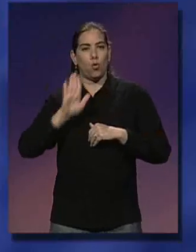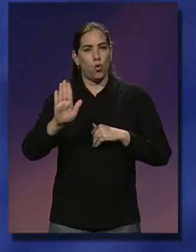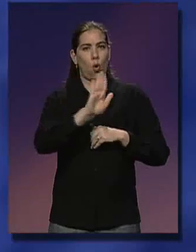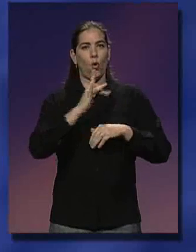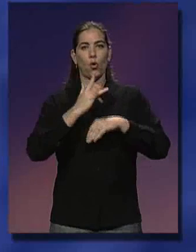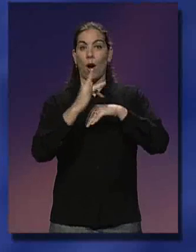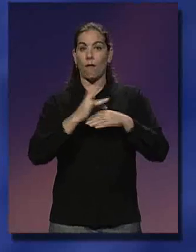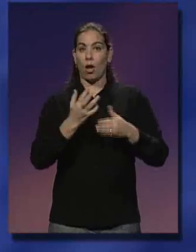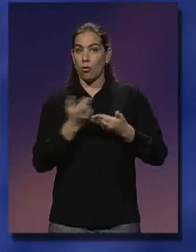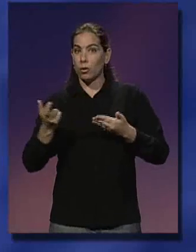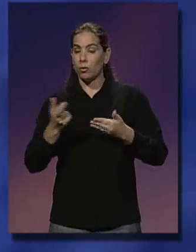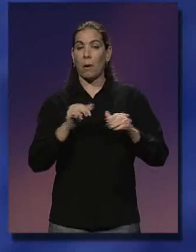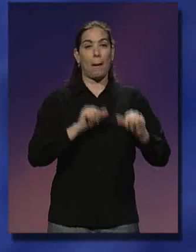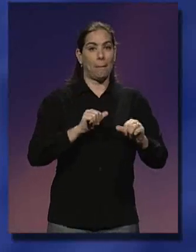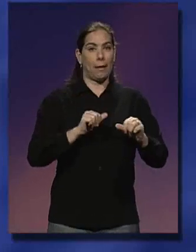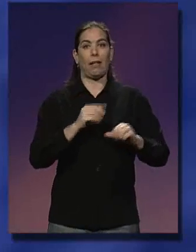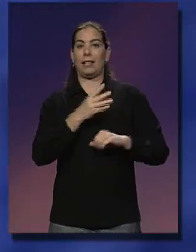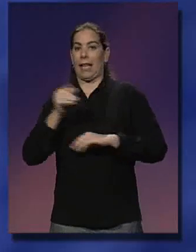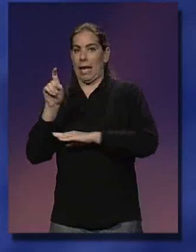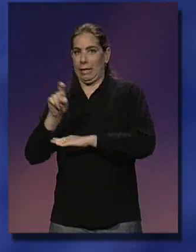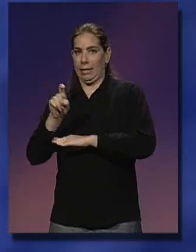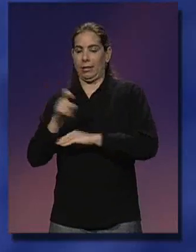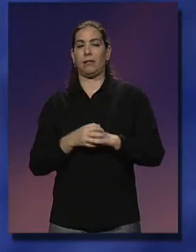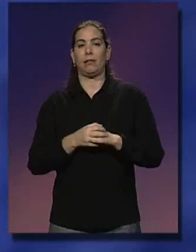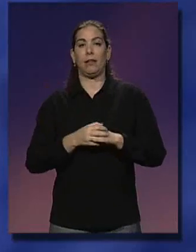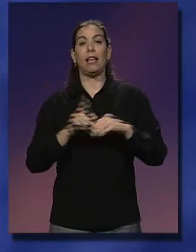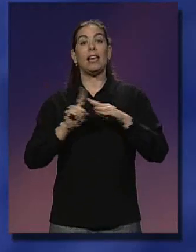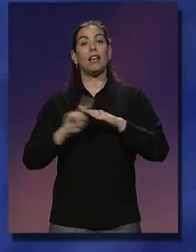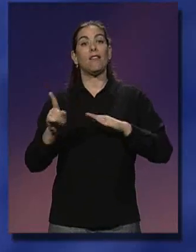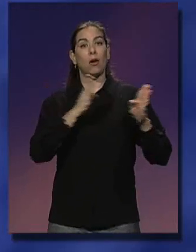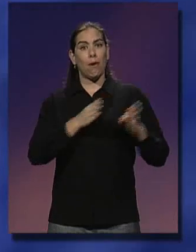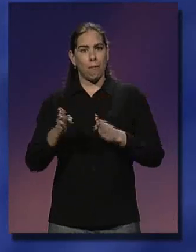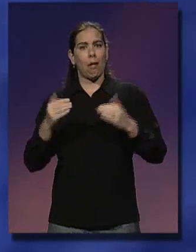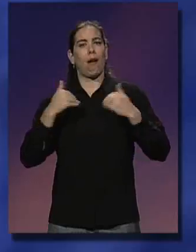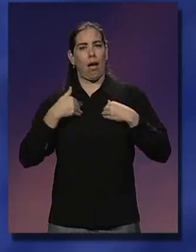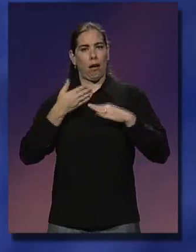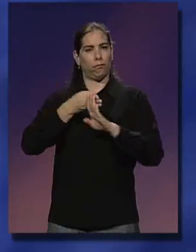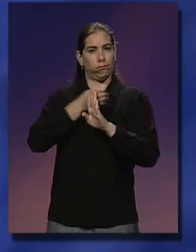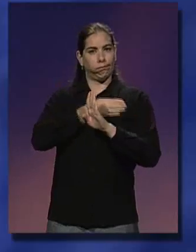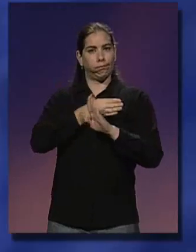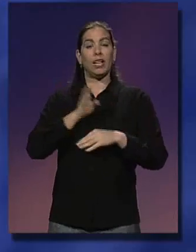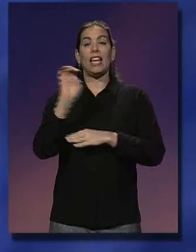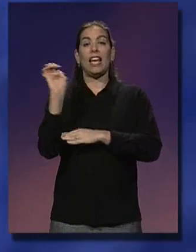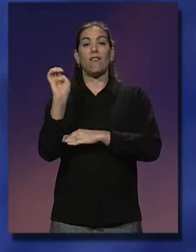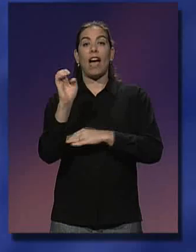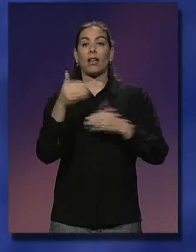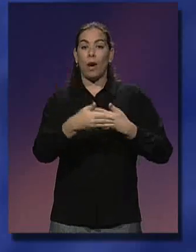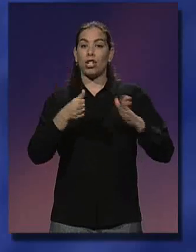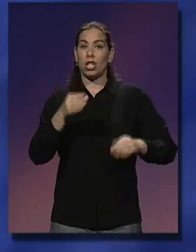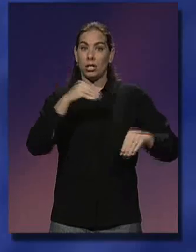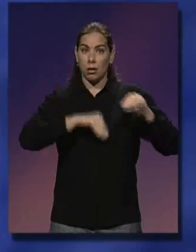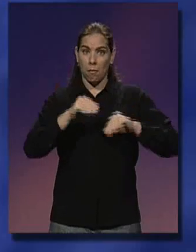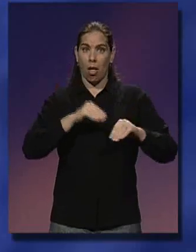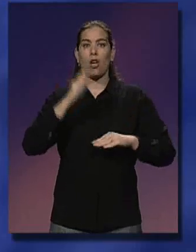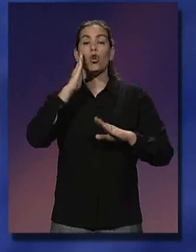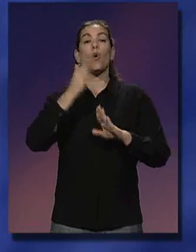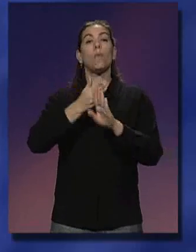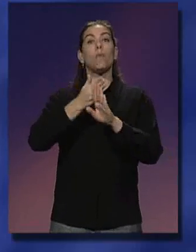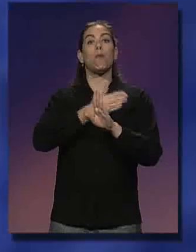resources, capabilities, and needs, making evacuation plans, and preparing evacuation supplies before a disaster